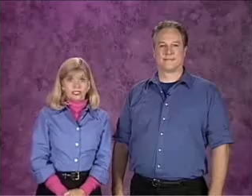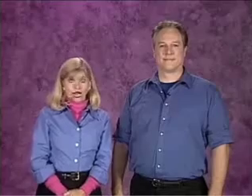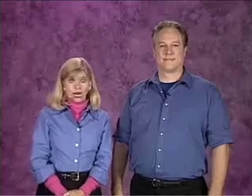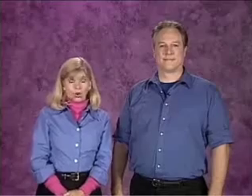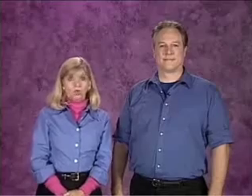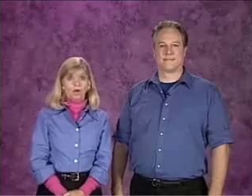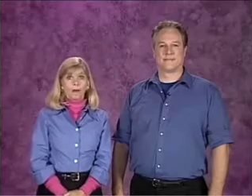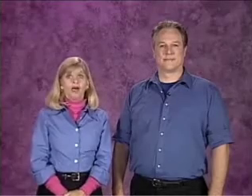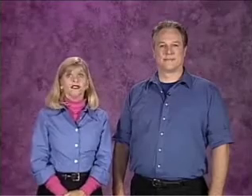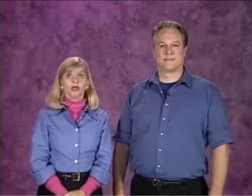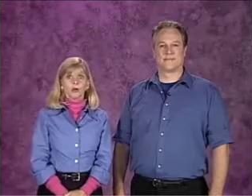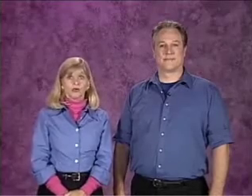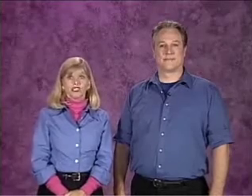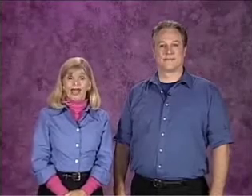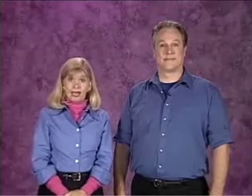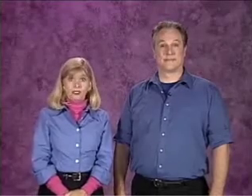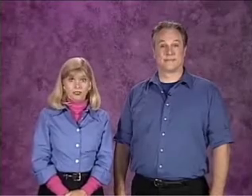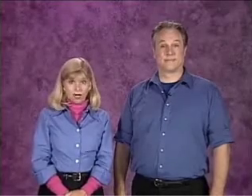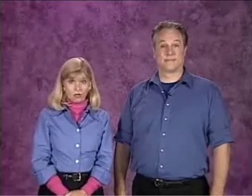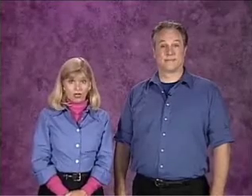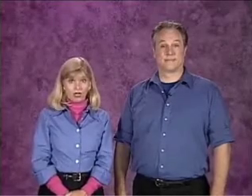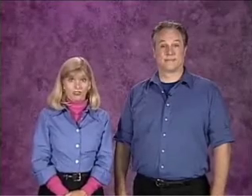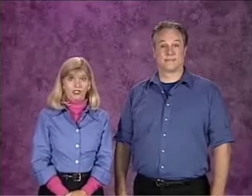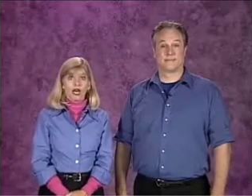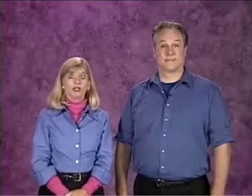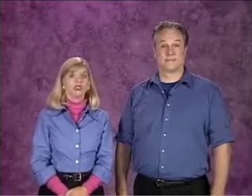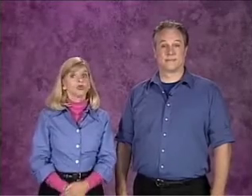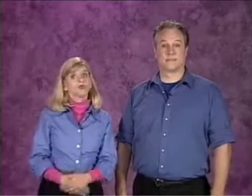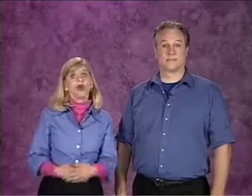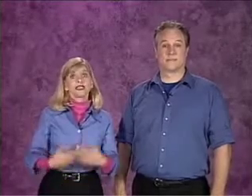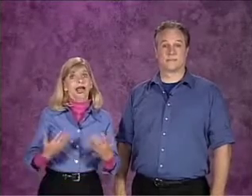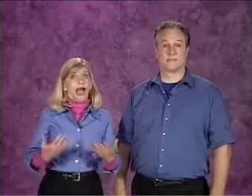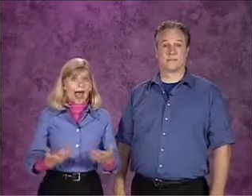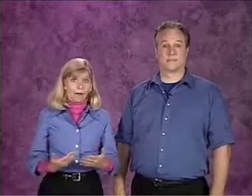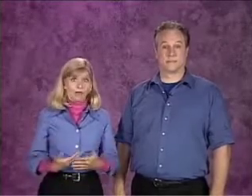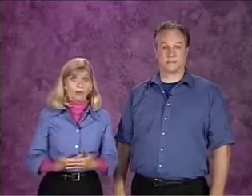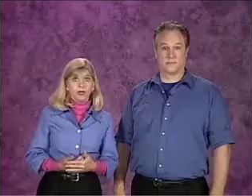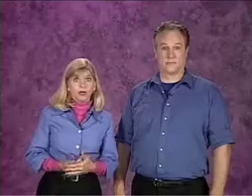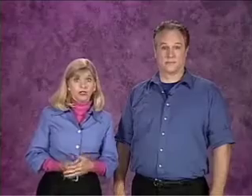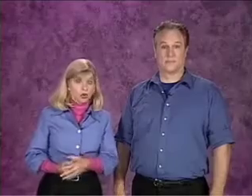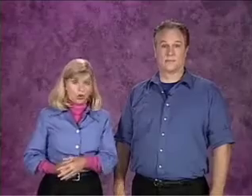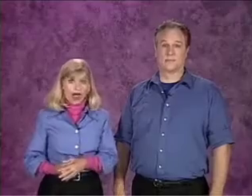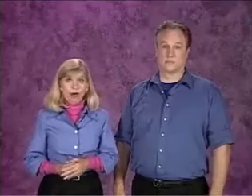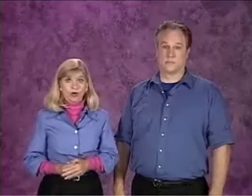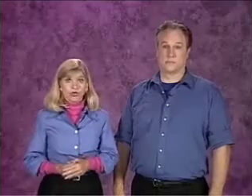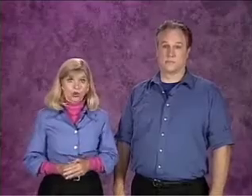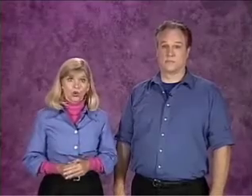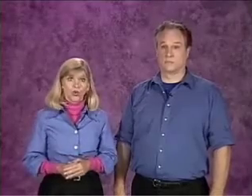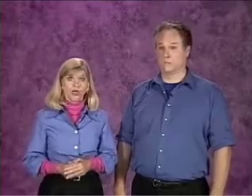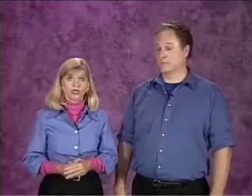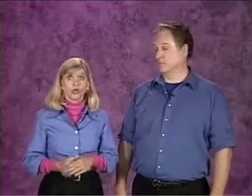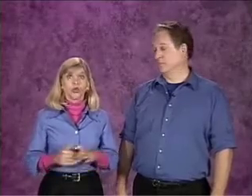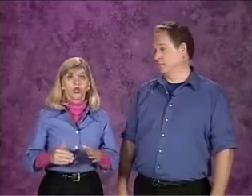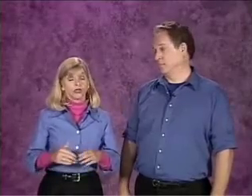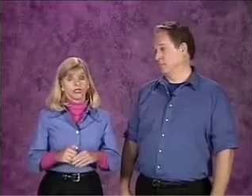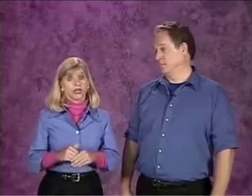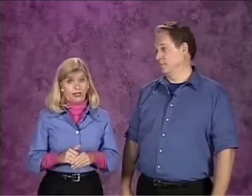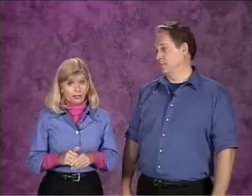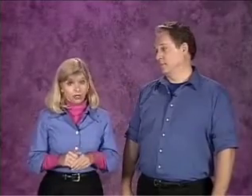Sign language combines numbers and time-related signs to express how many minutes or hours or weeks or years into